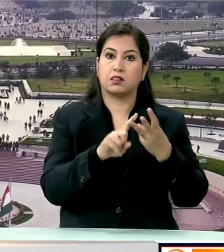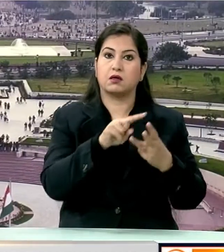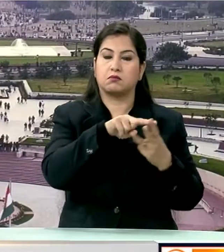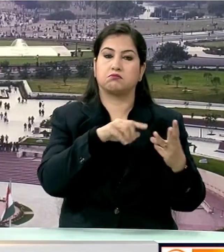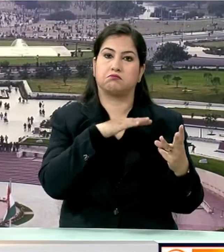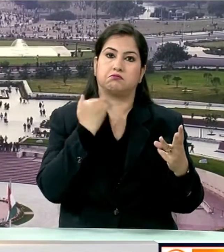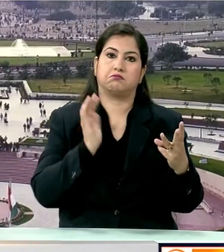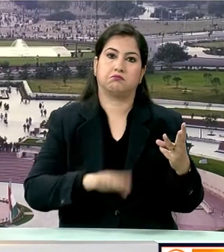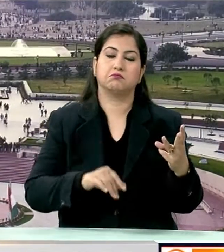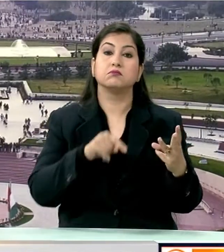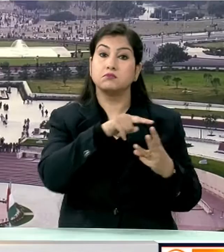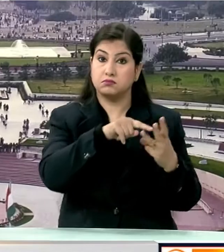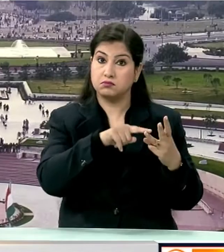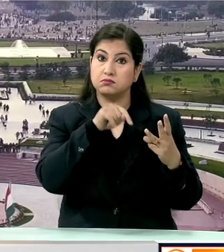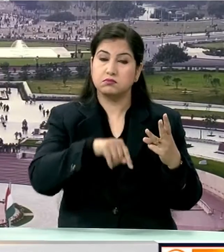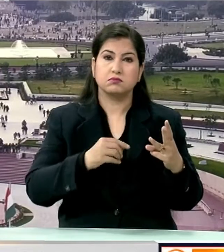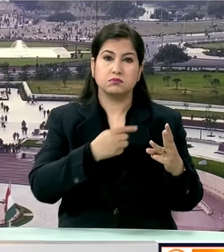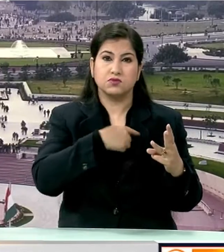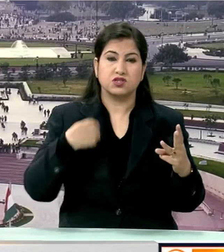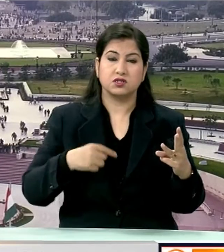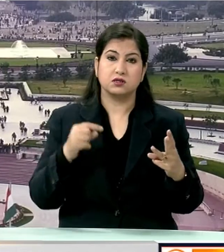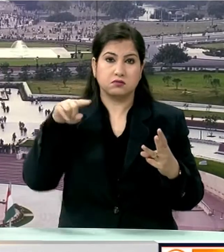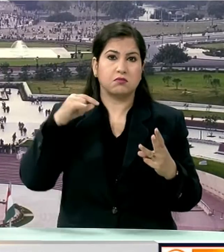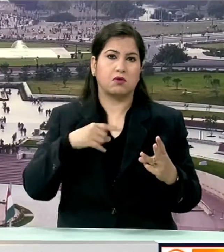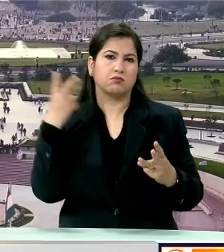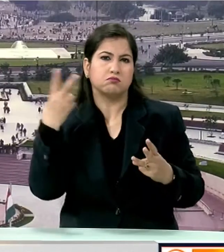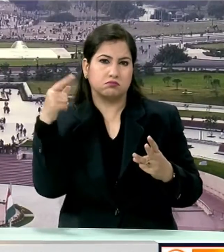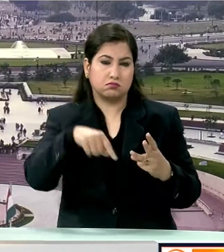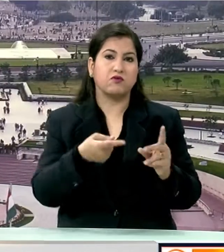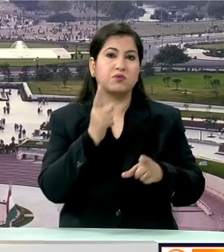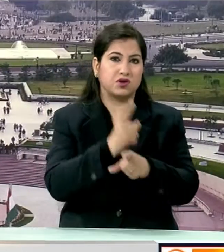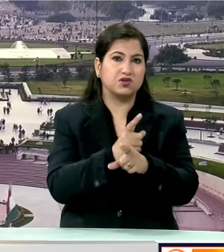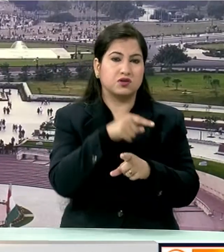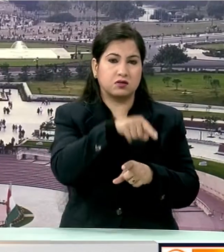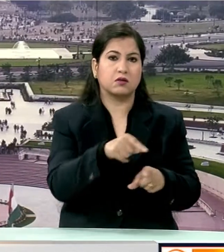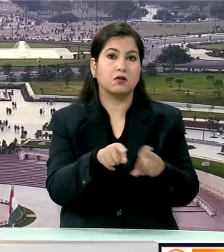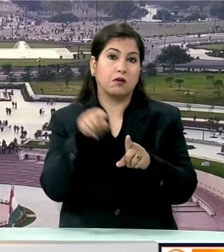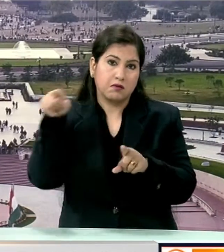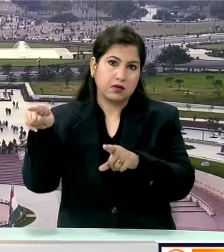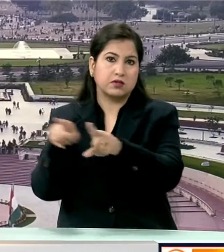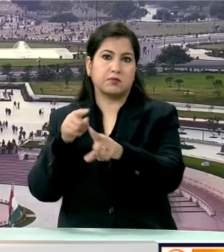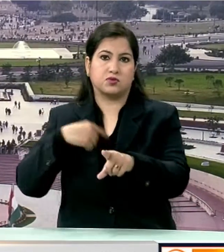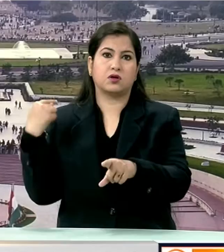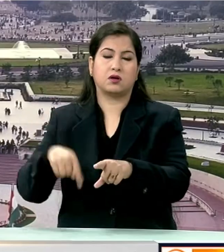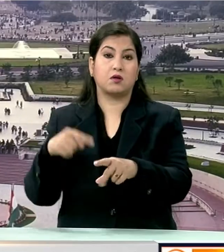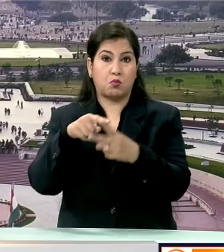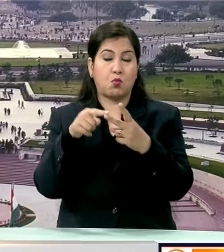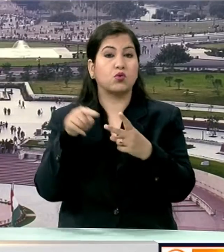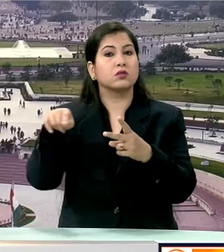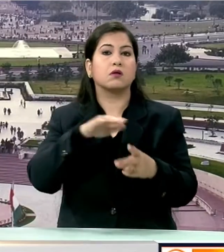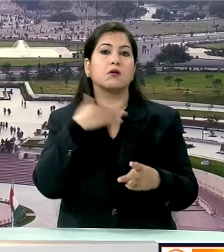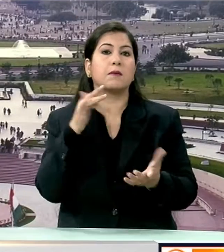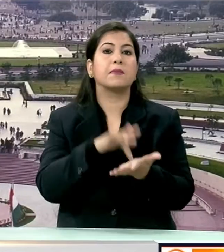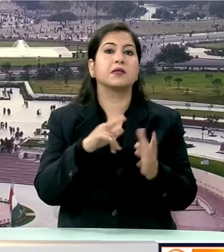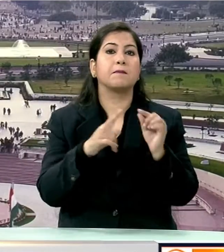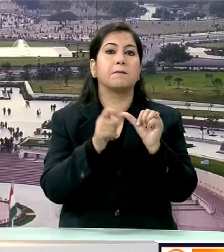died. The dead include an elderly Chinese tourist and a teacher from the Oise region, who both died in Paris,